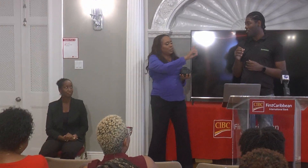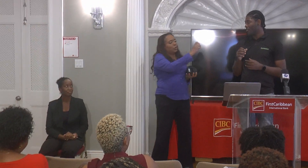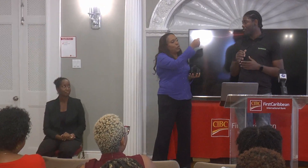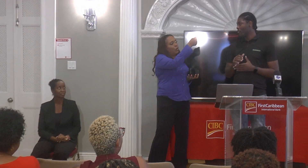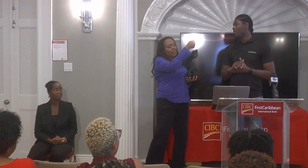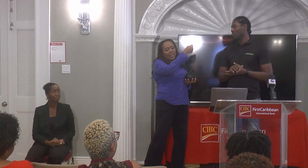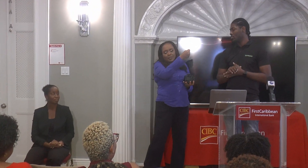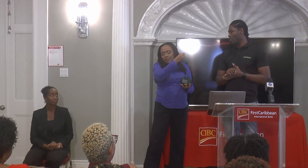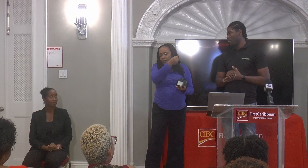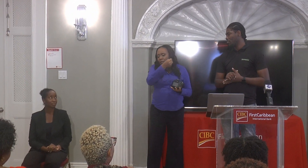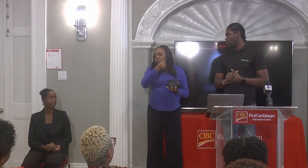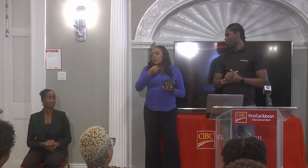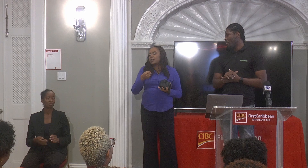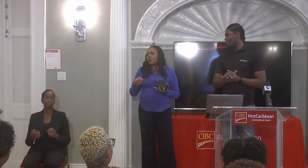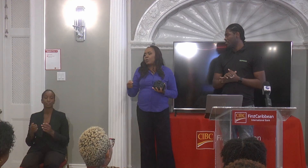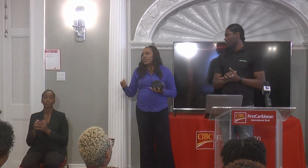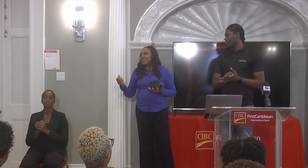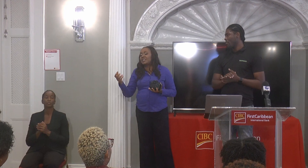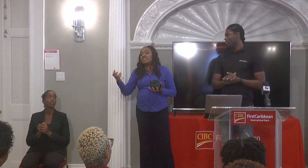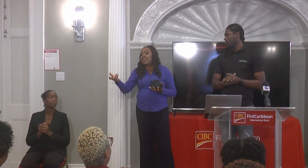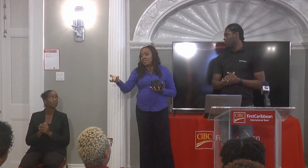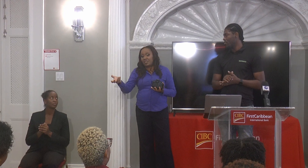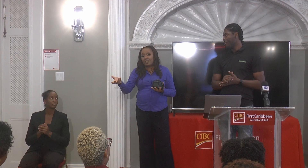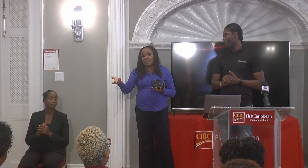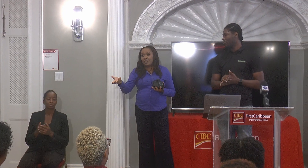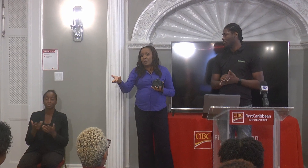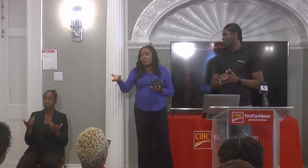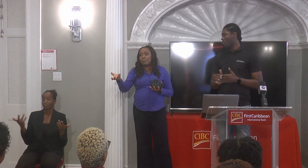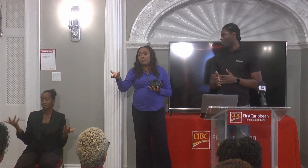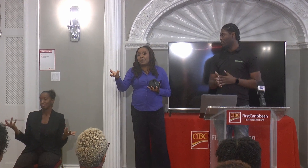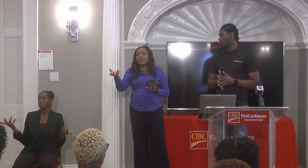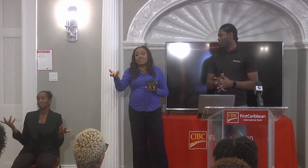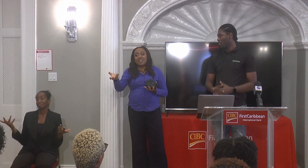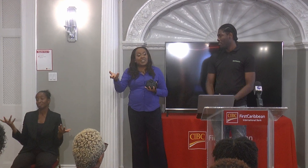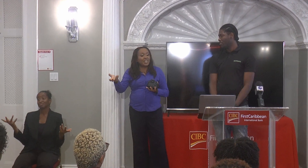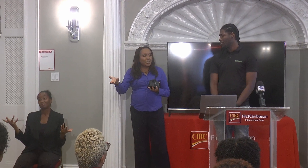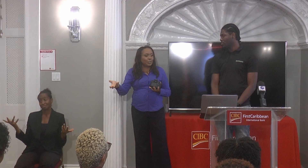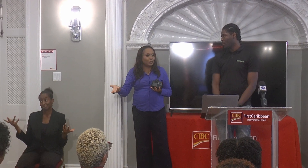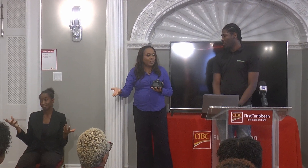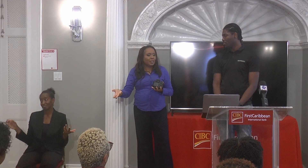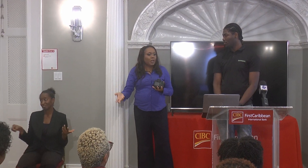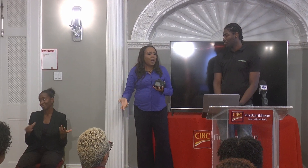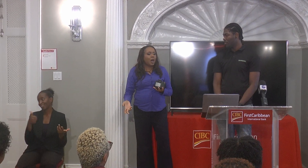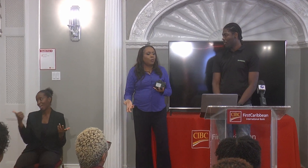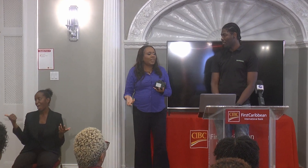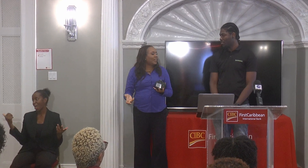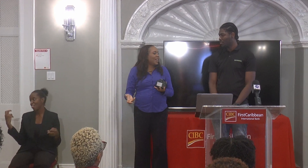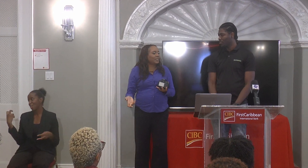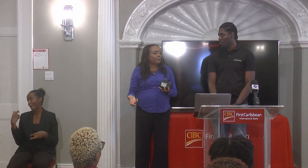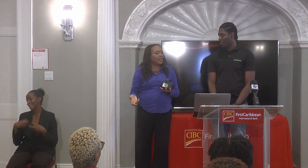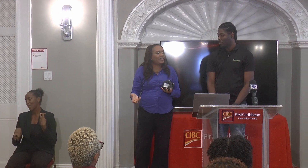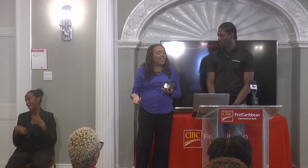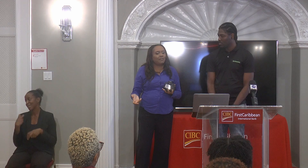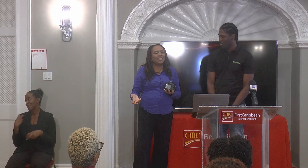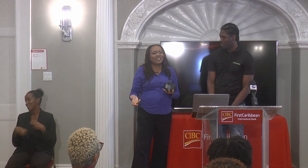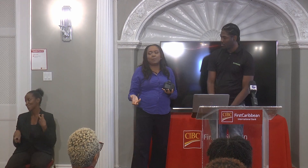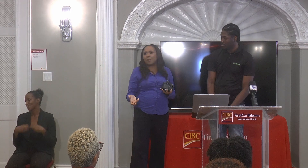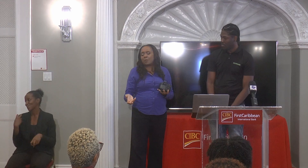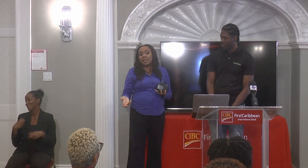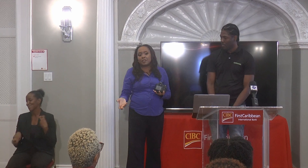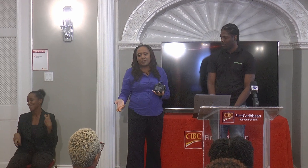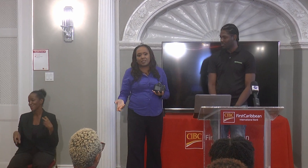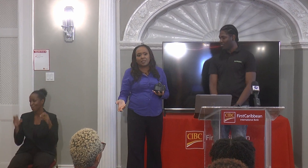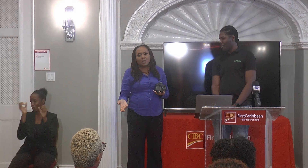And so hold that. So that's another issue, how we classify deafness